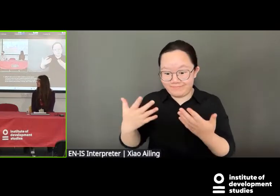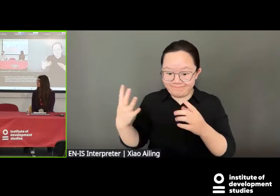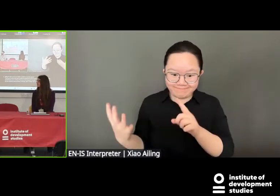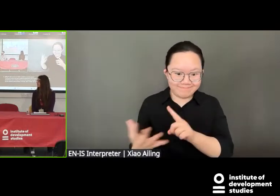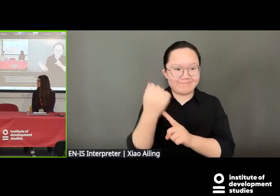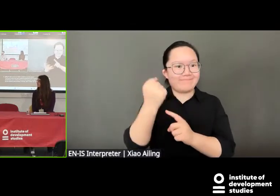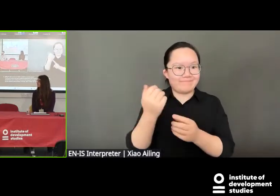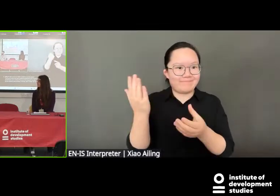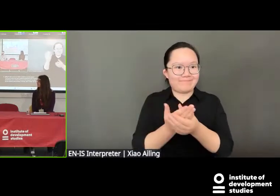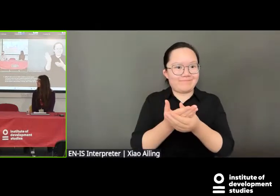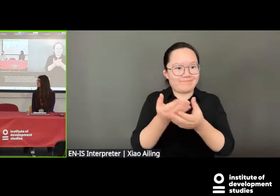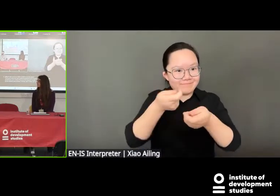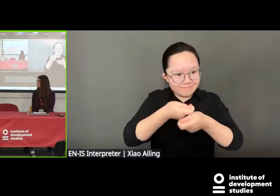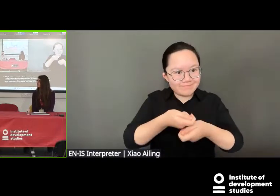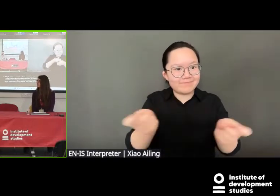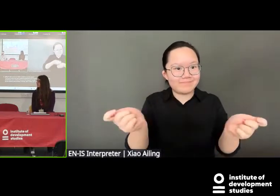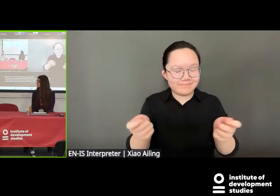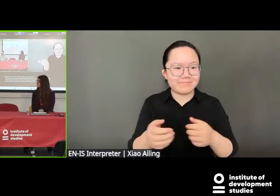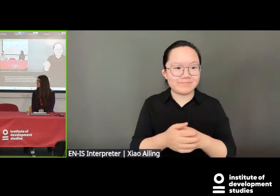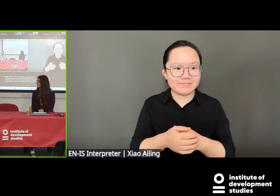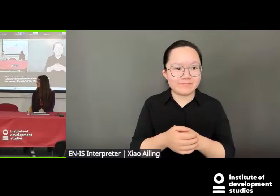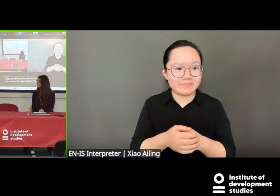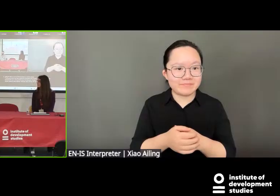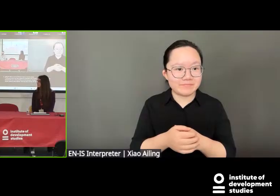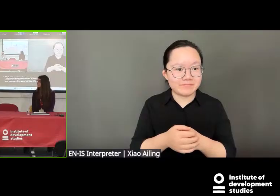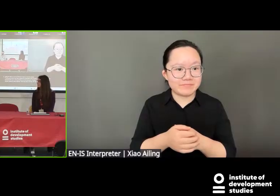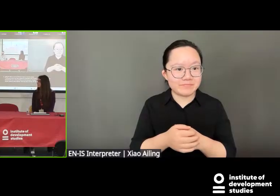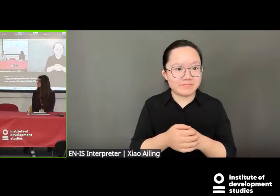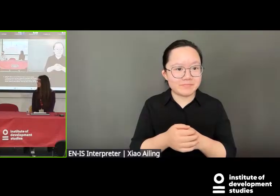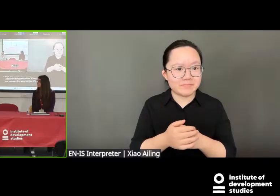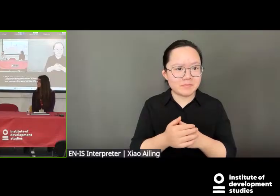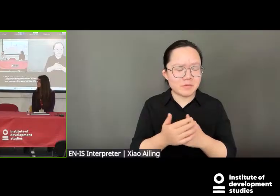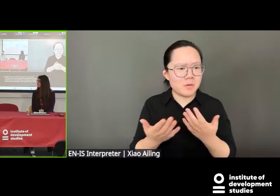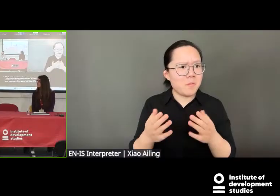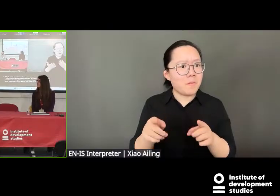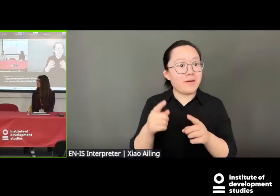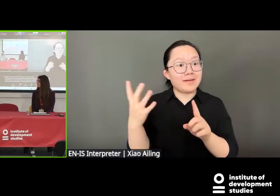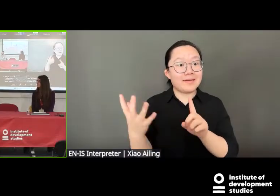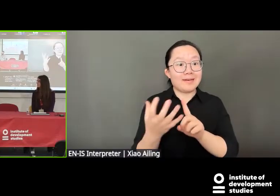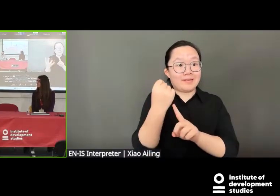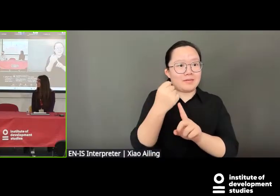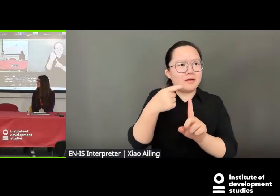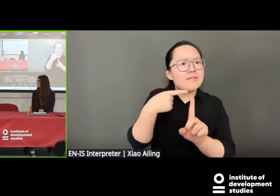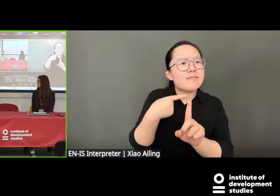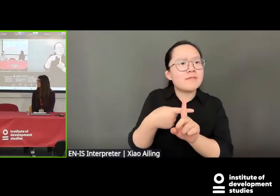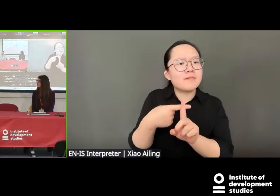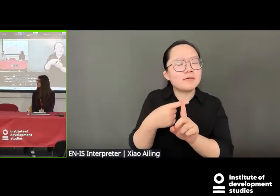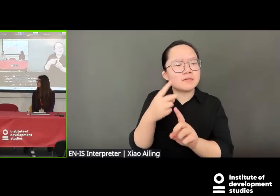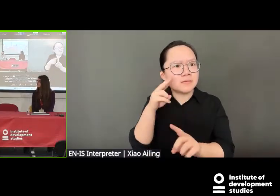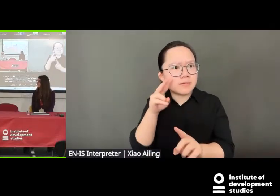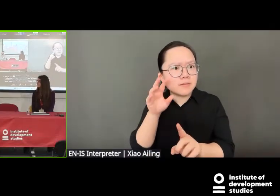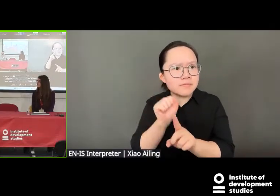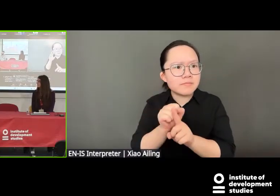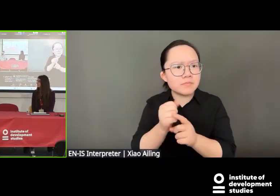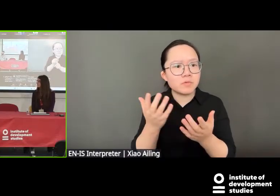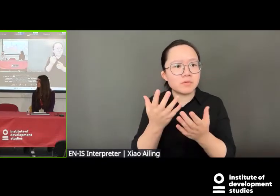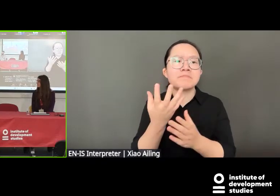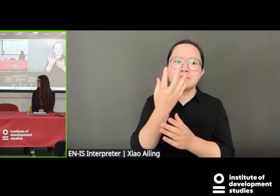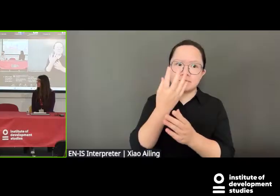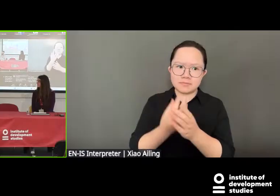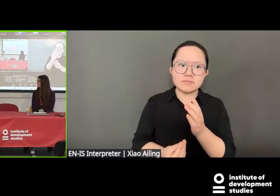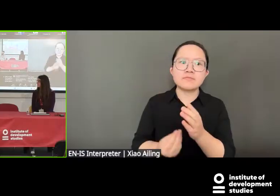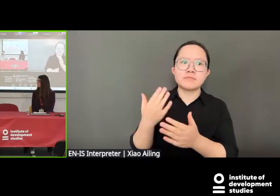reflects a bigger gap, one which the Bulletin also helps to fill. As the editors point out, in terms of